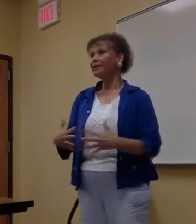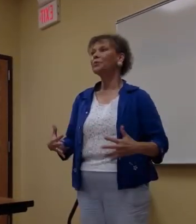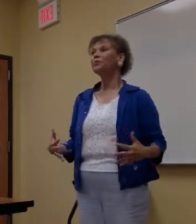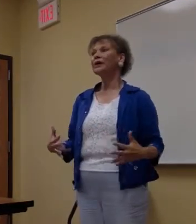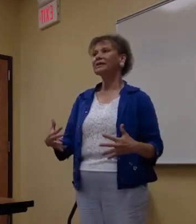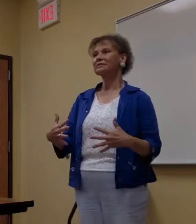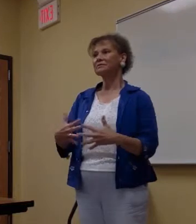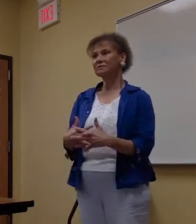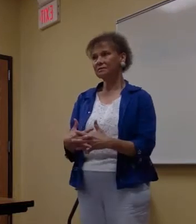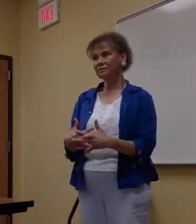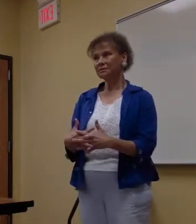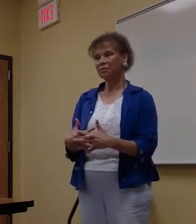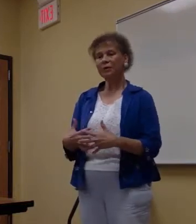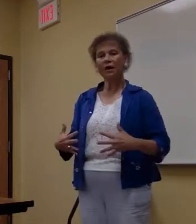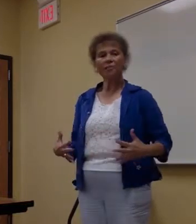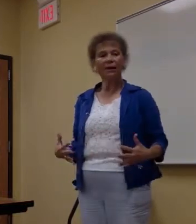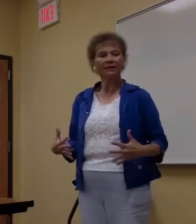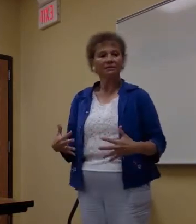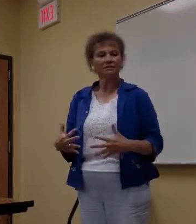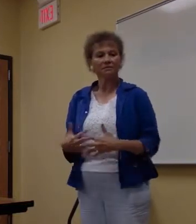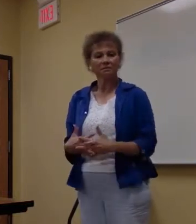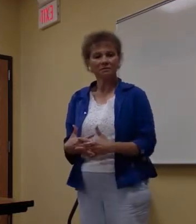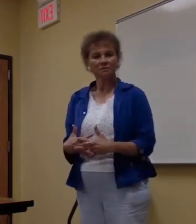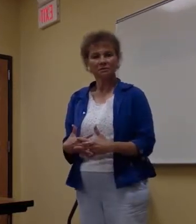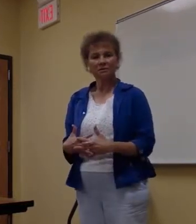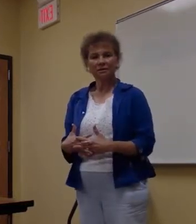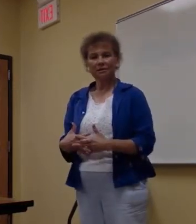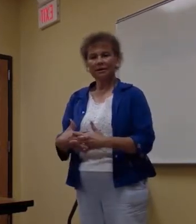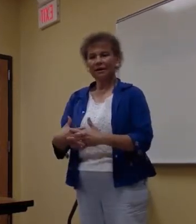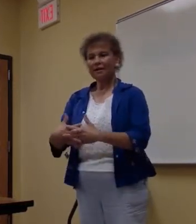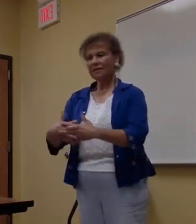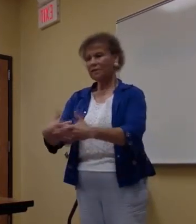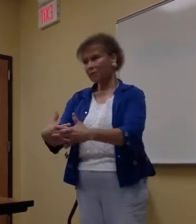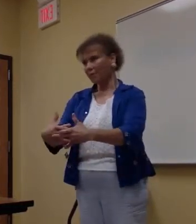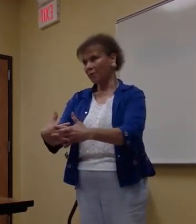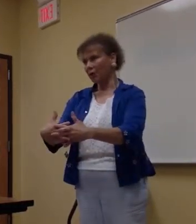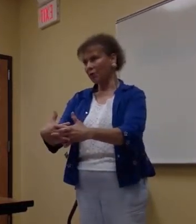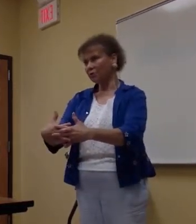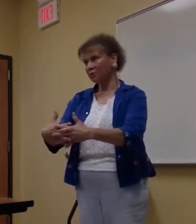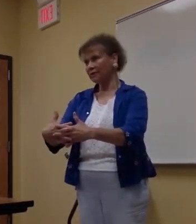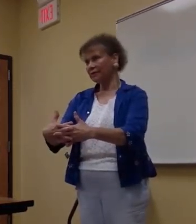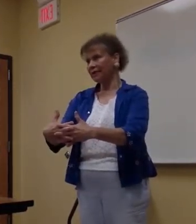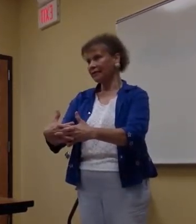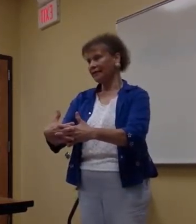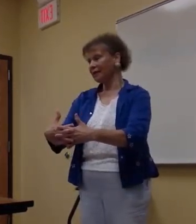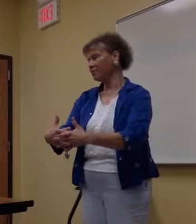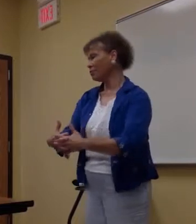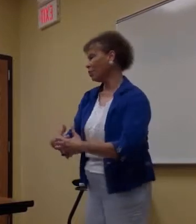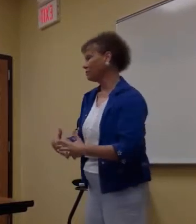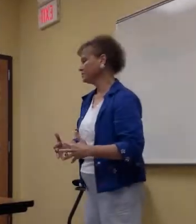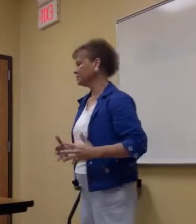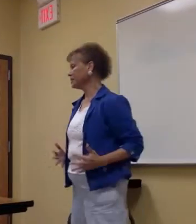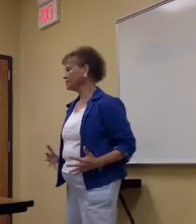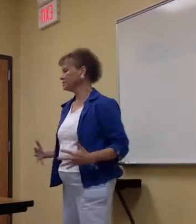become pregnant. And then the tummy grows, we can indicate that even more, all right? So, growing pregnancy.